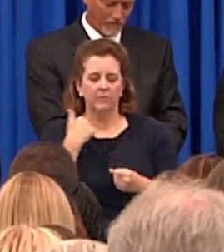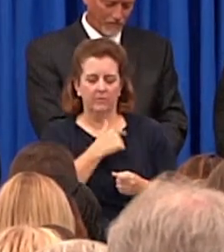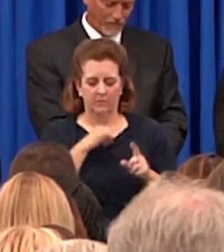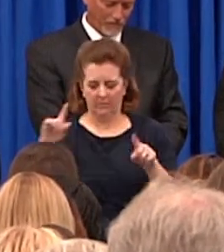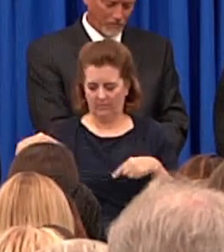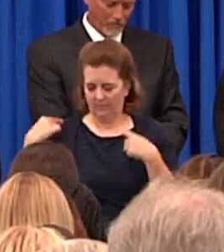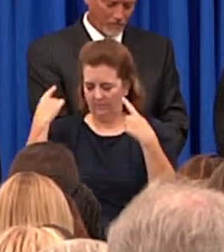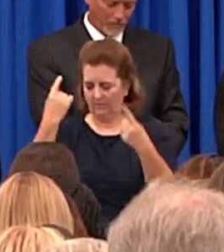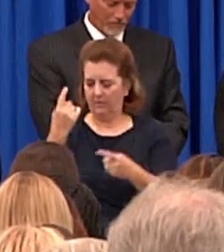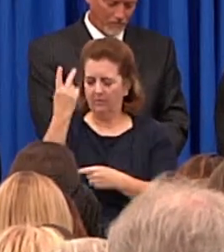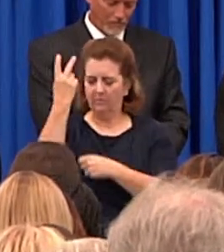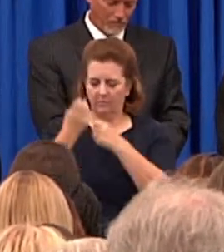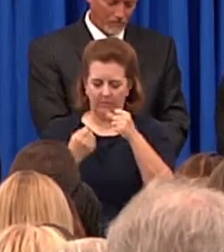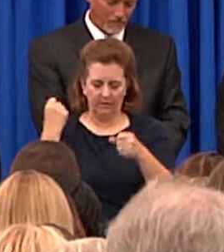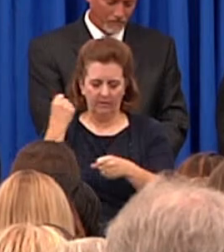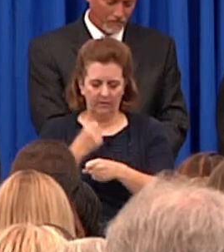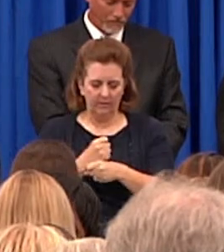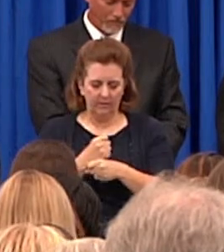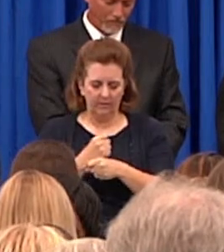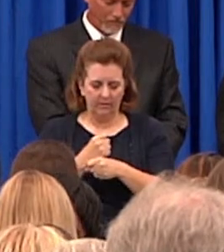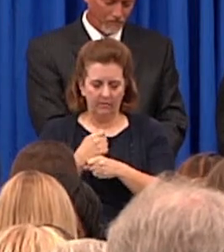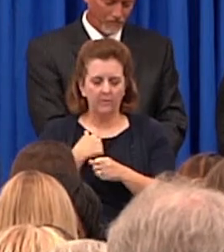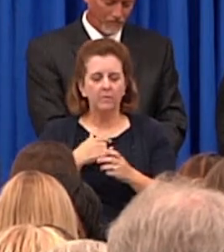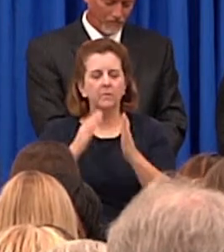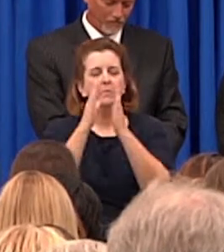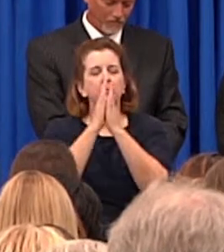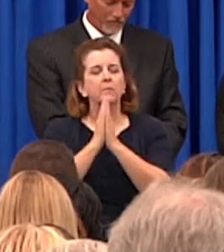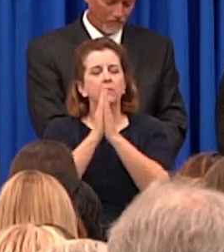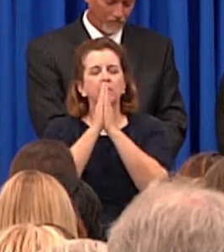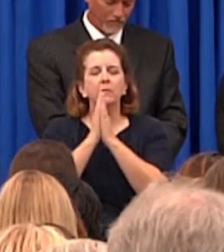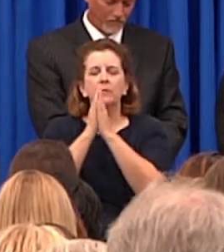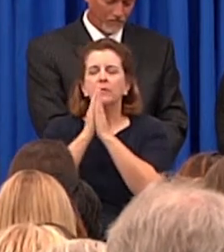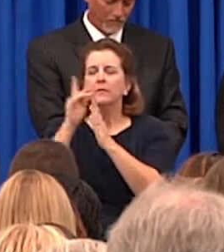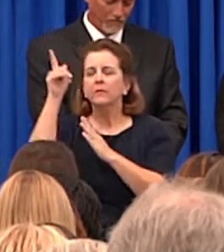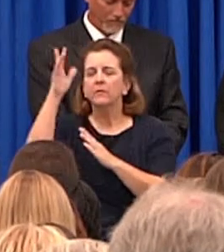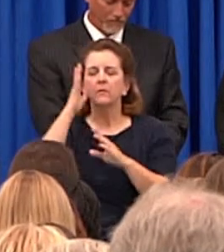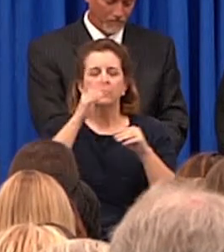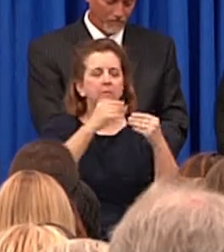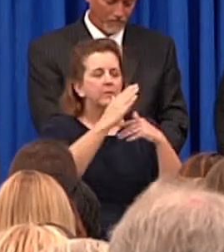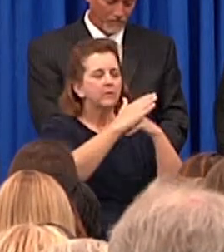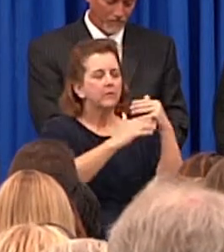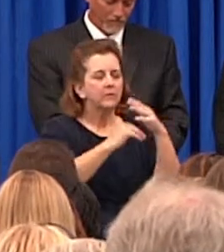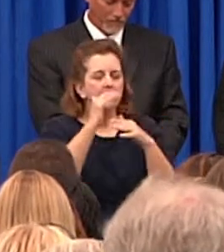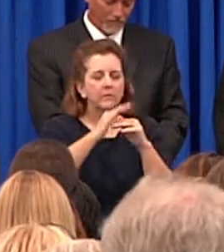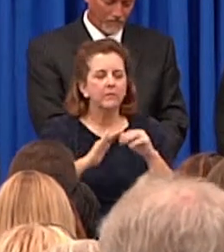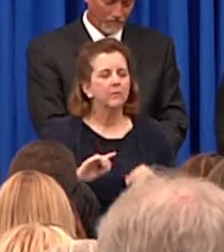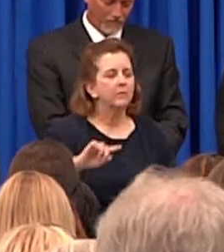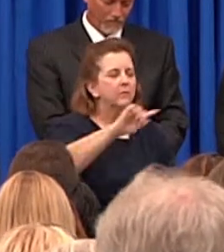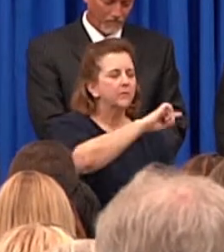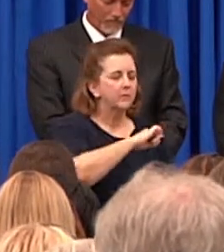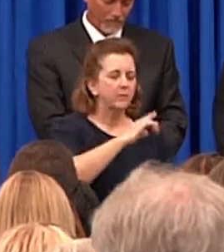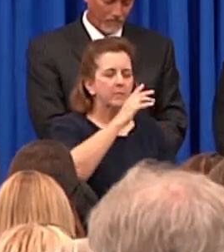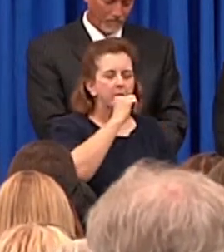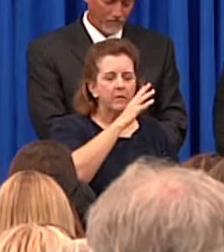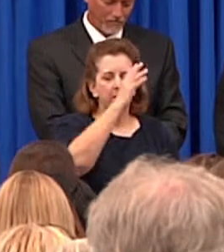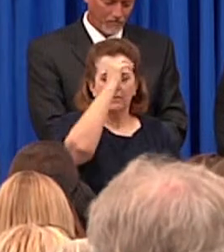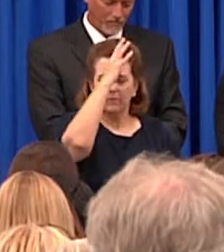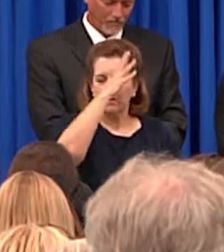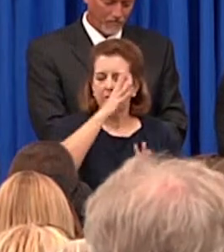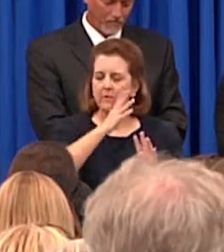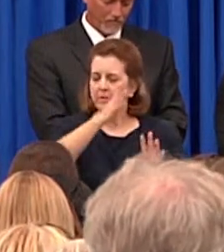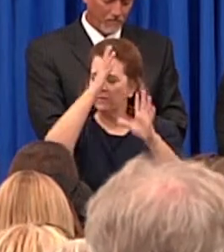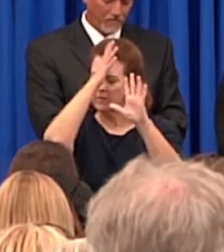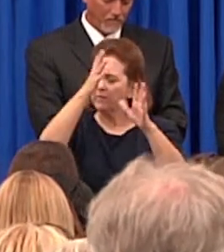last 2 years. I pray that you would comfort those of us that have mothers, fathers, and grandparents that have left